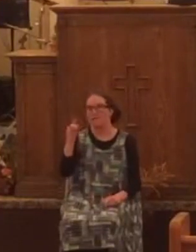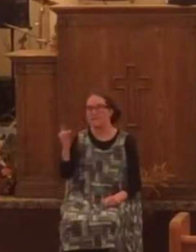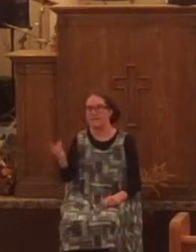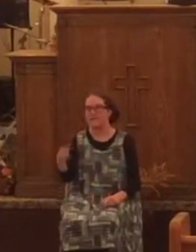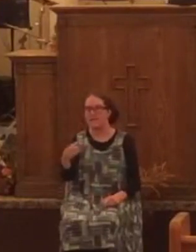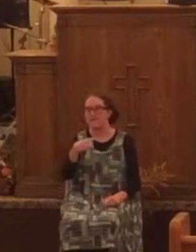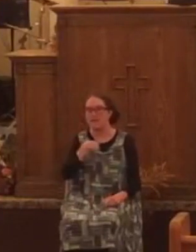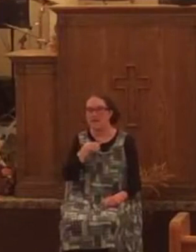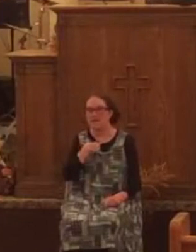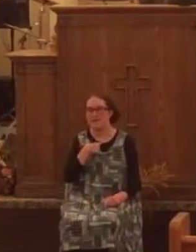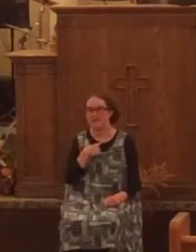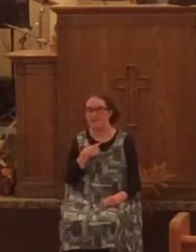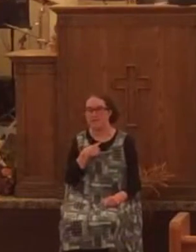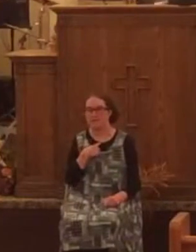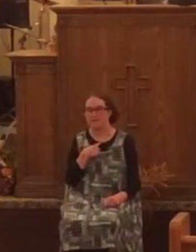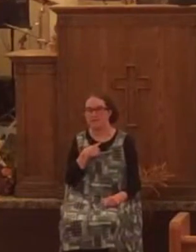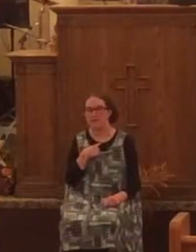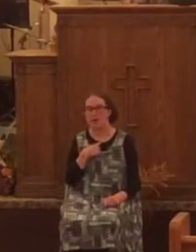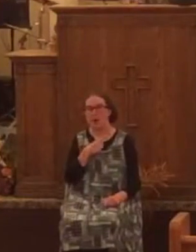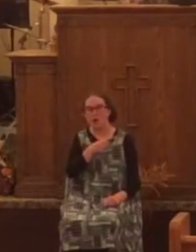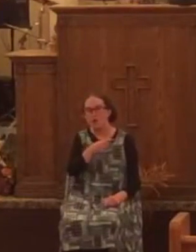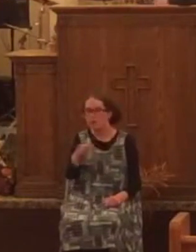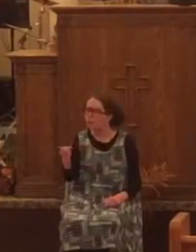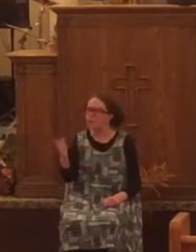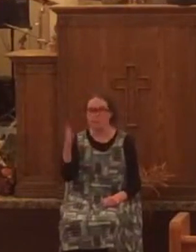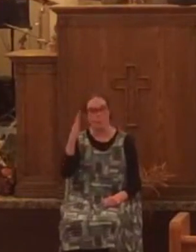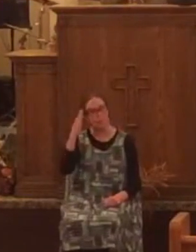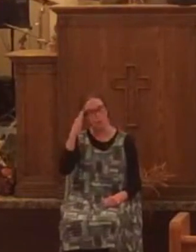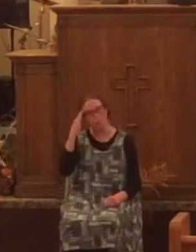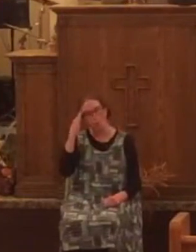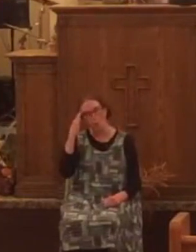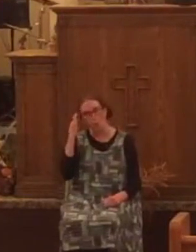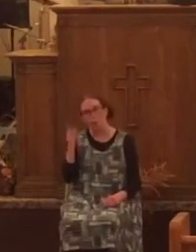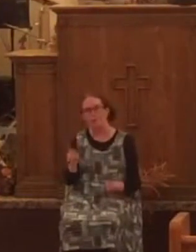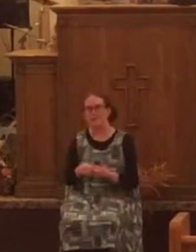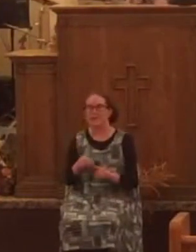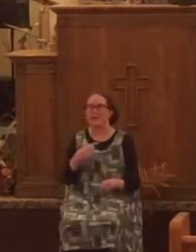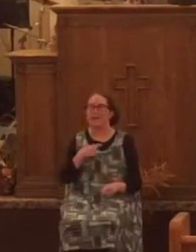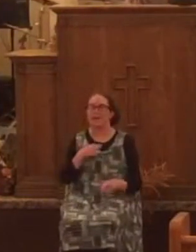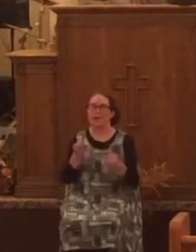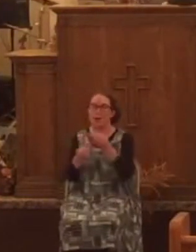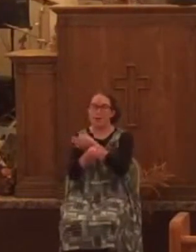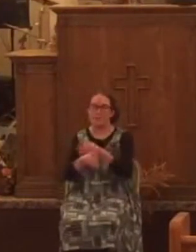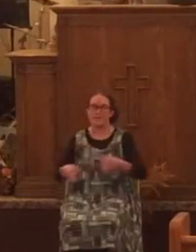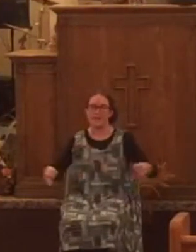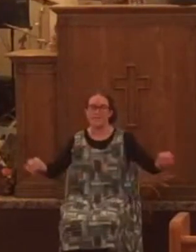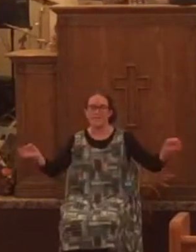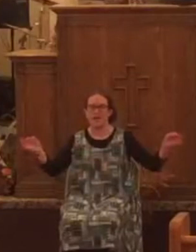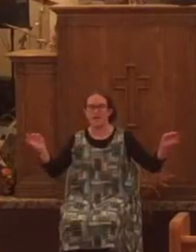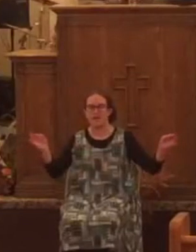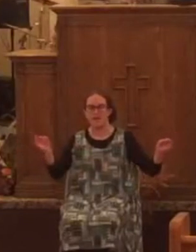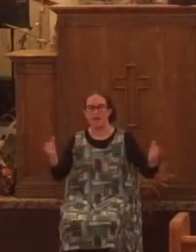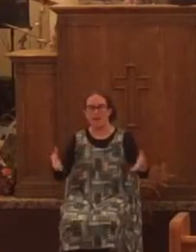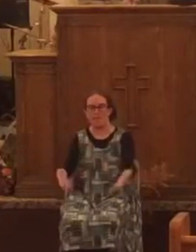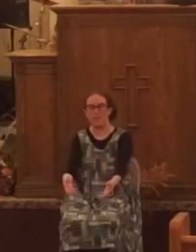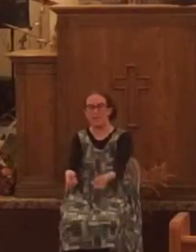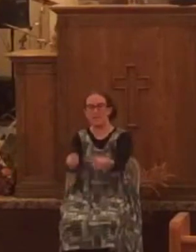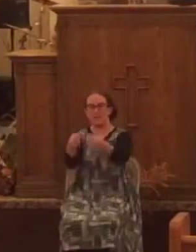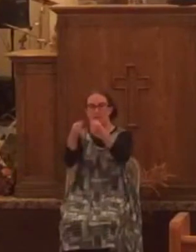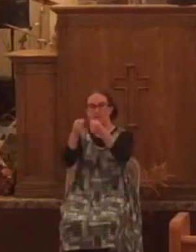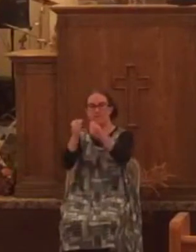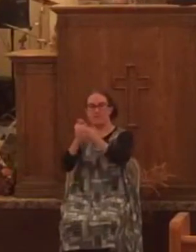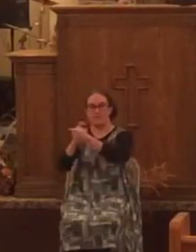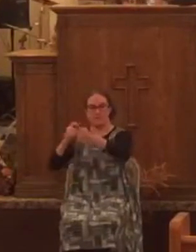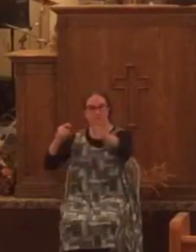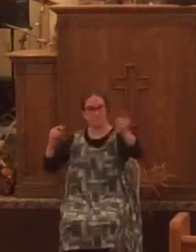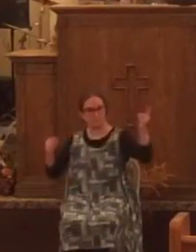me. Amen. You don't know like I know. How he set me free. Amen. How he picked me up. Turned